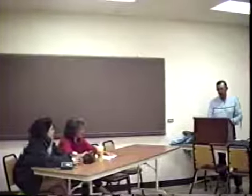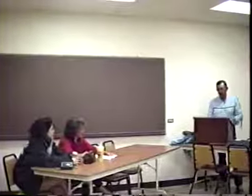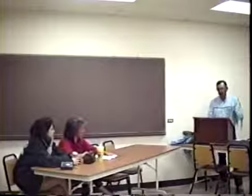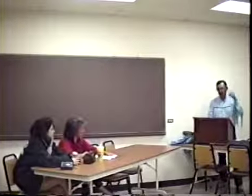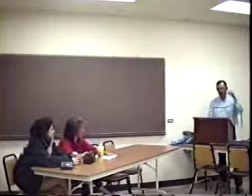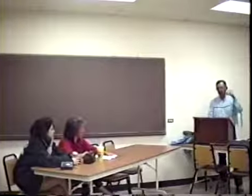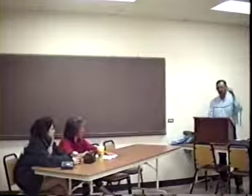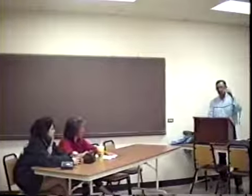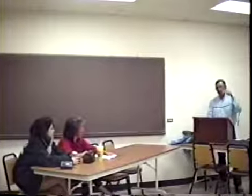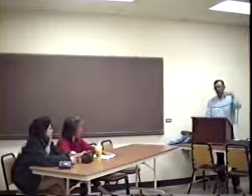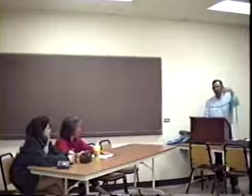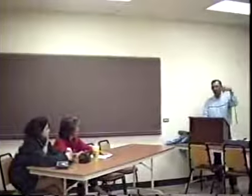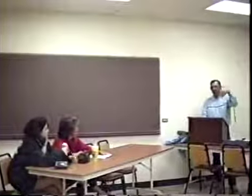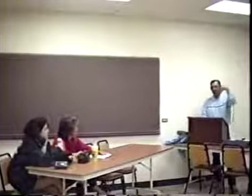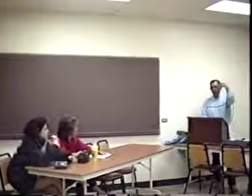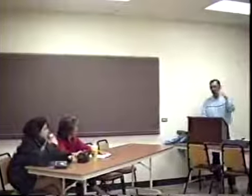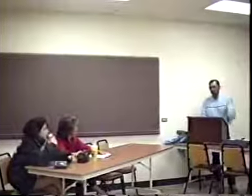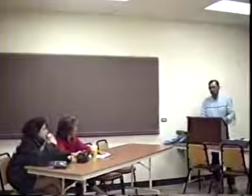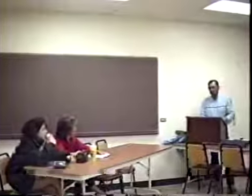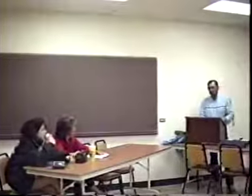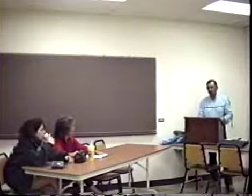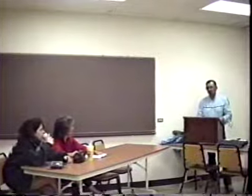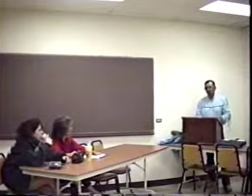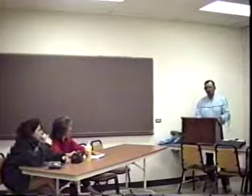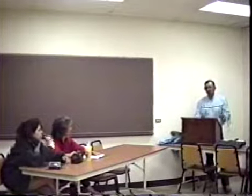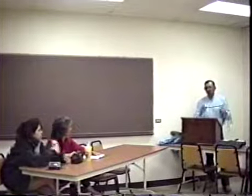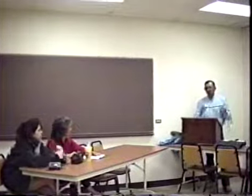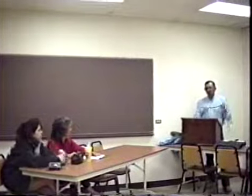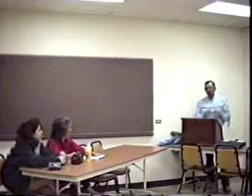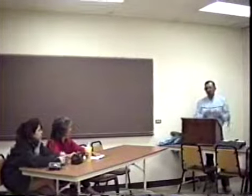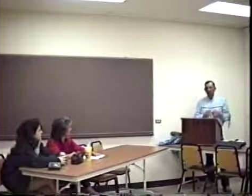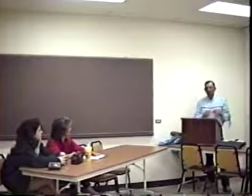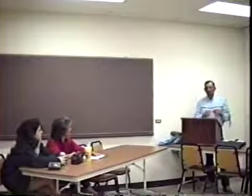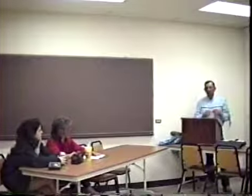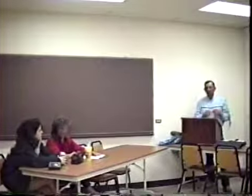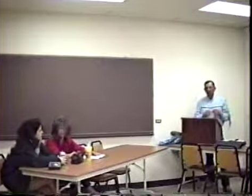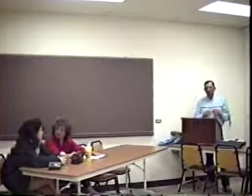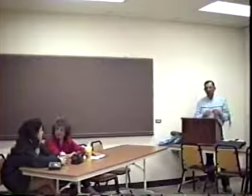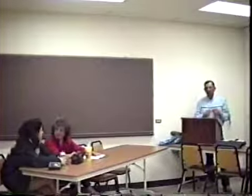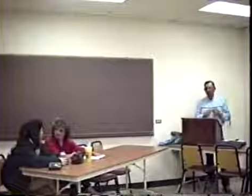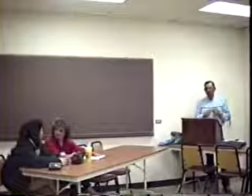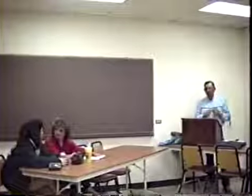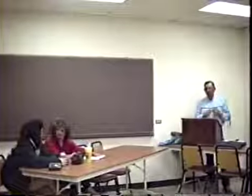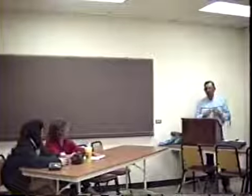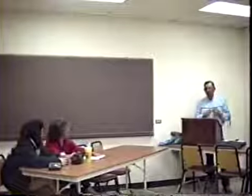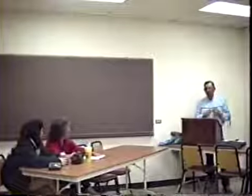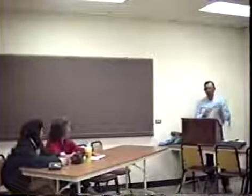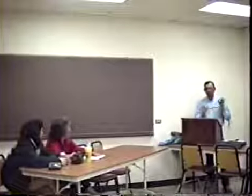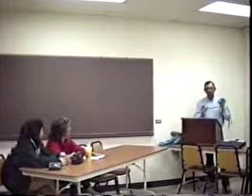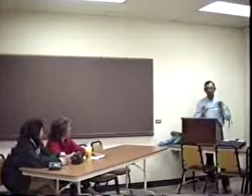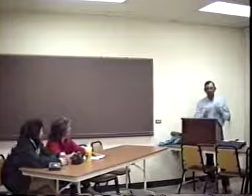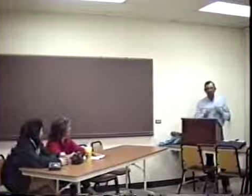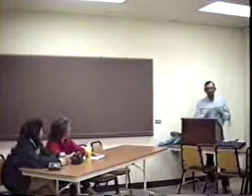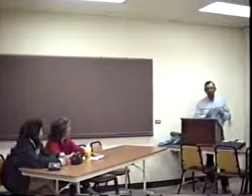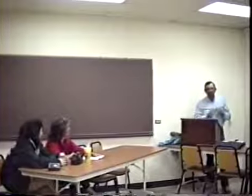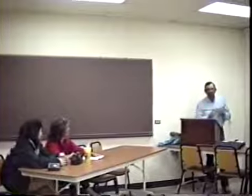But I still want to go ahead and let you explain it in English so everybody understands and knows why you are